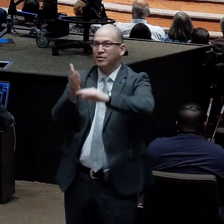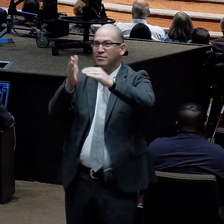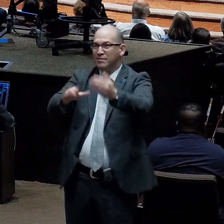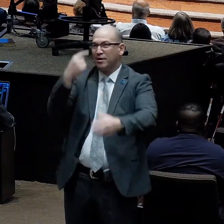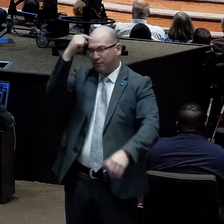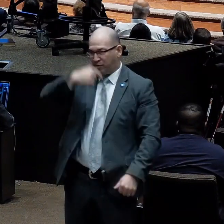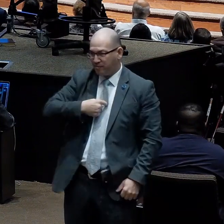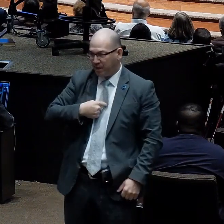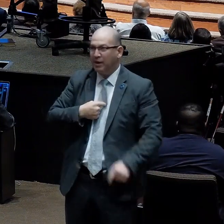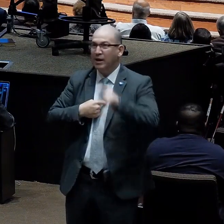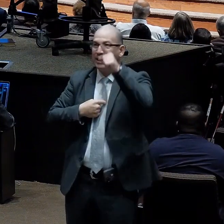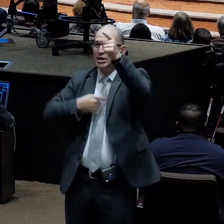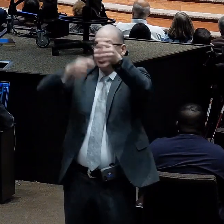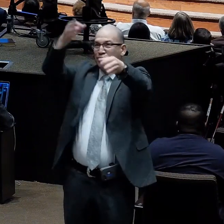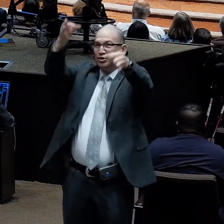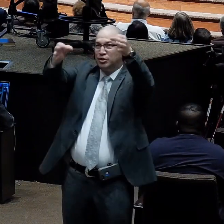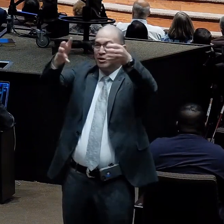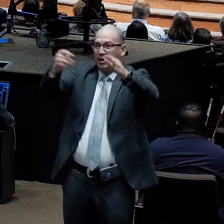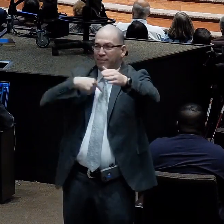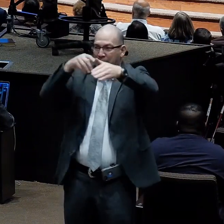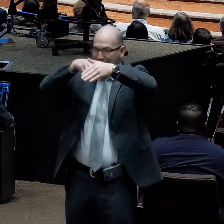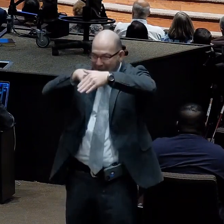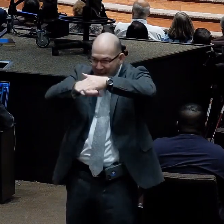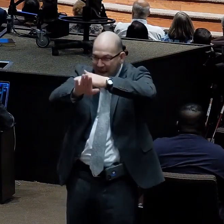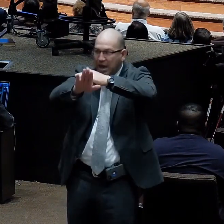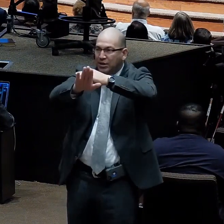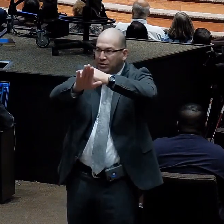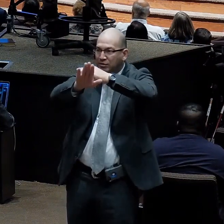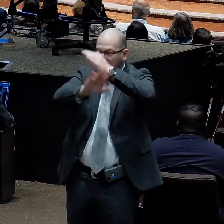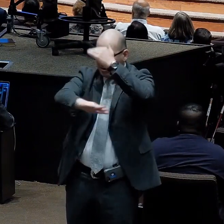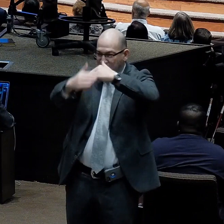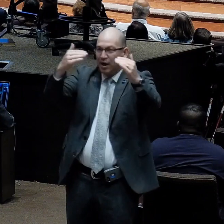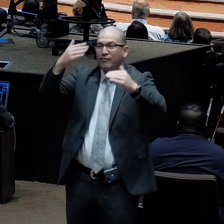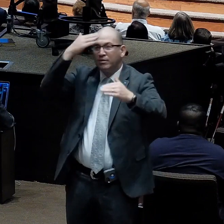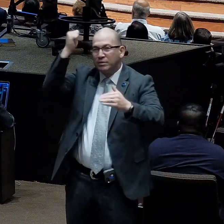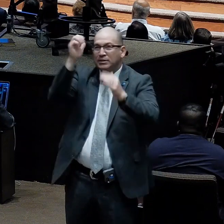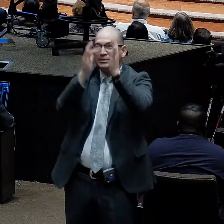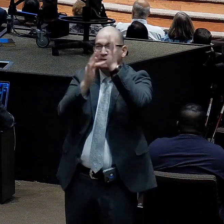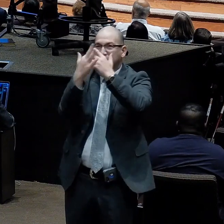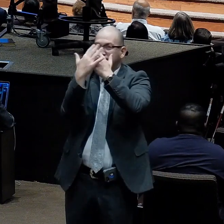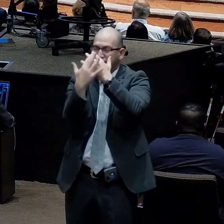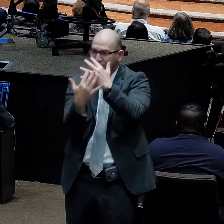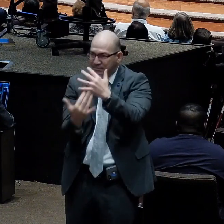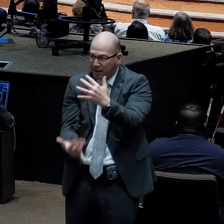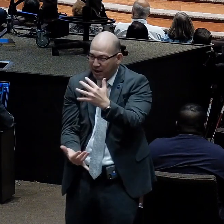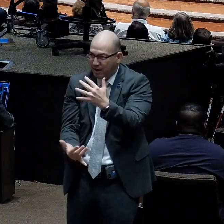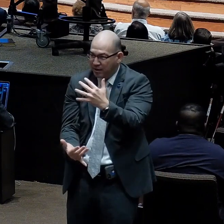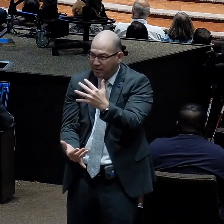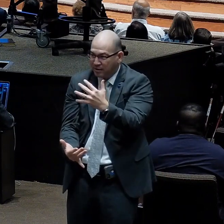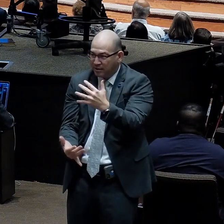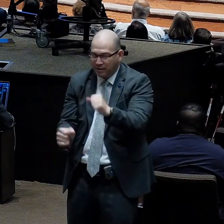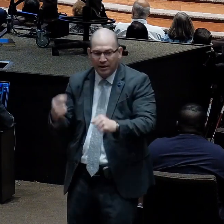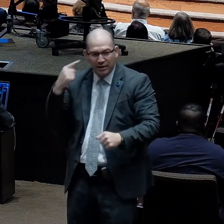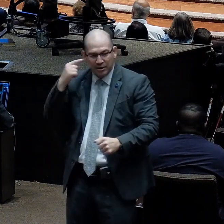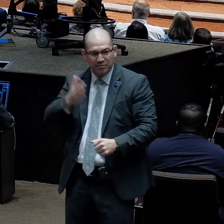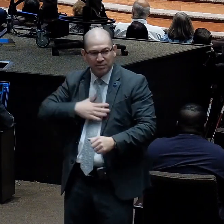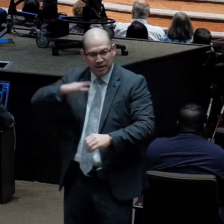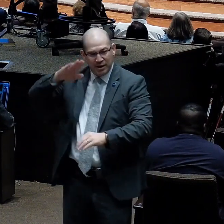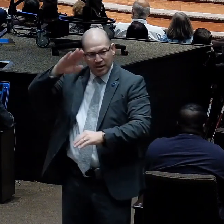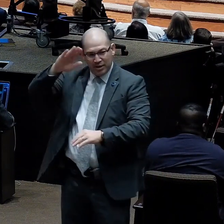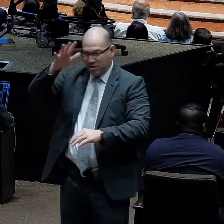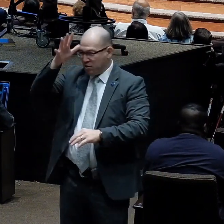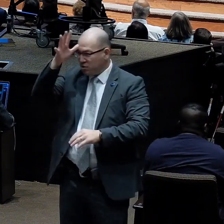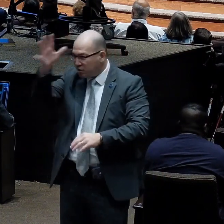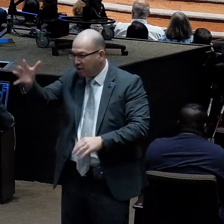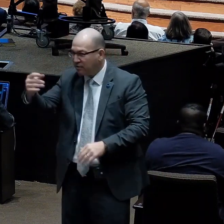just in letting me as a sinner off through the blood of Jesus Christ. I can hear my granddad saying that to me right now. He would drive